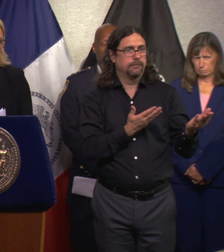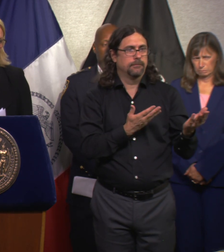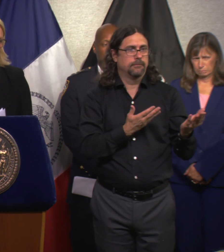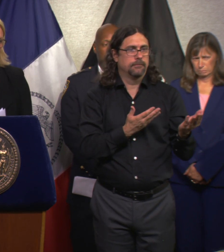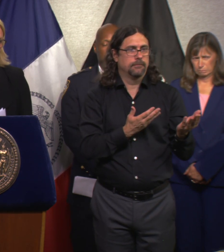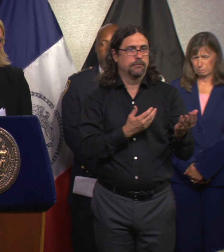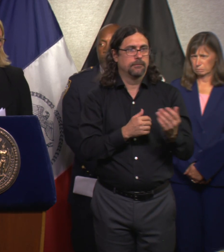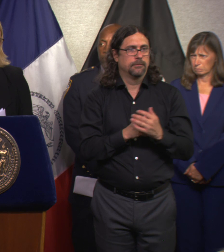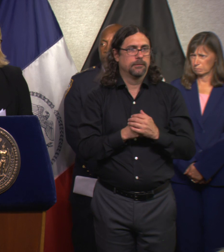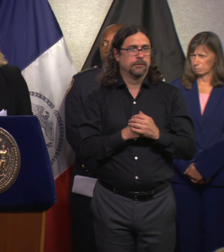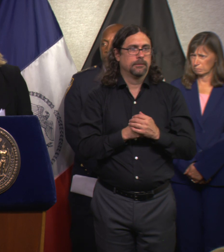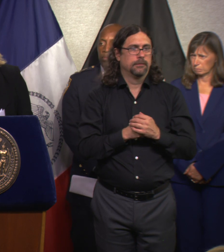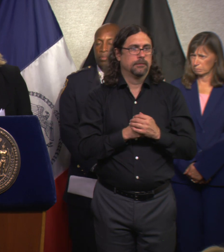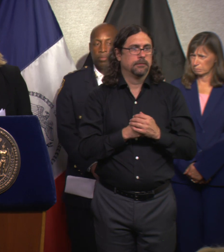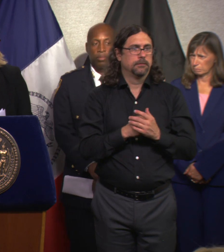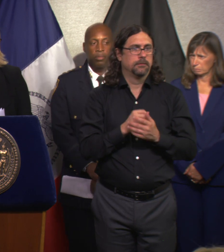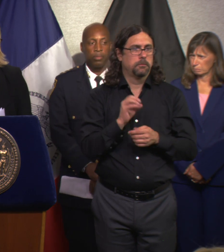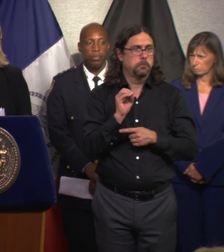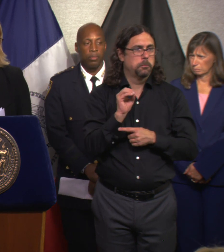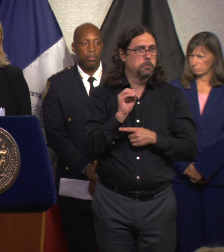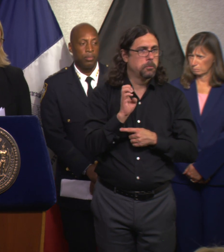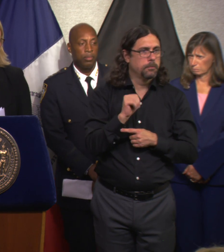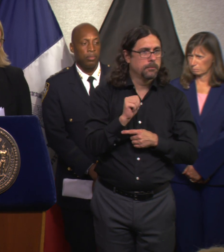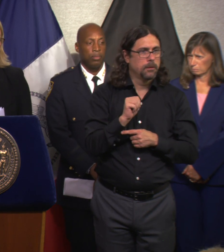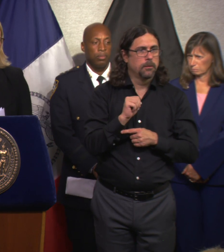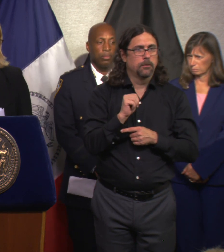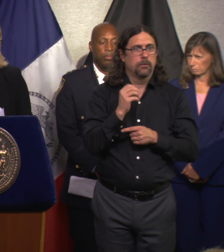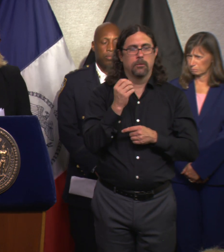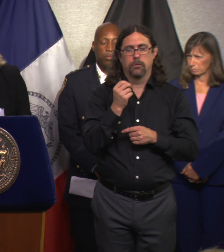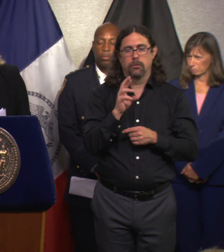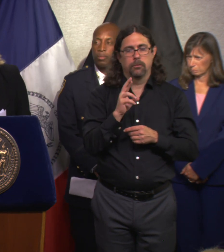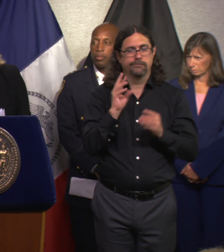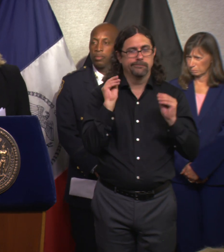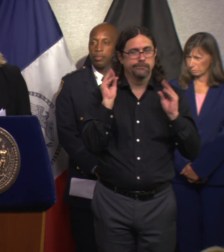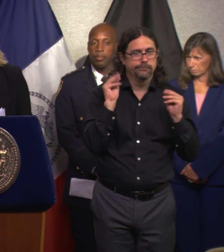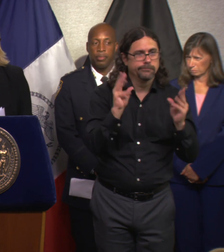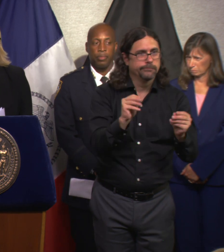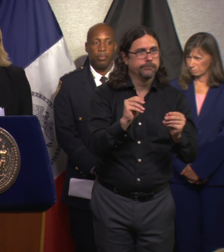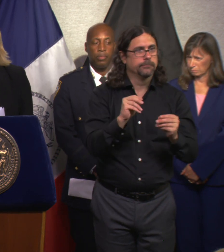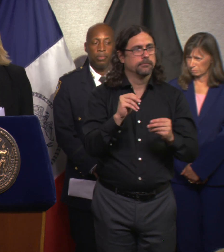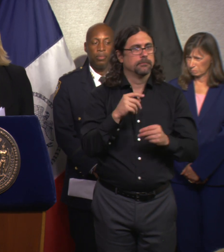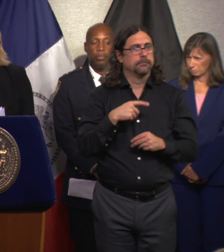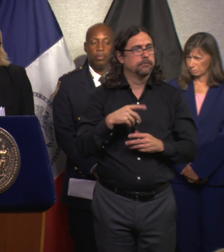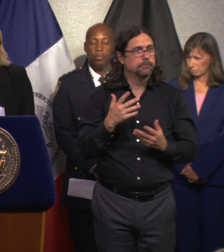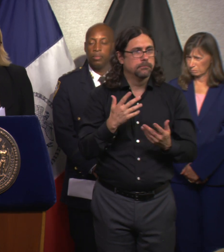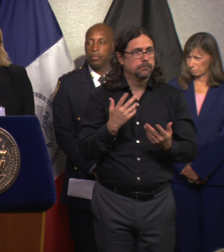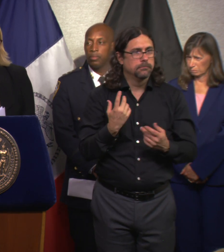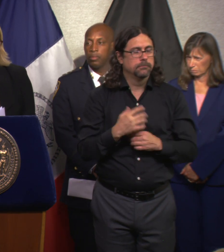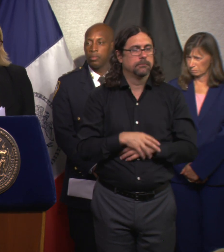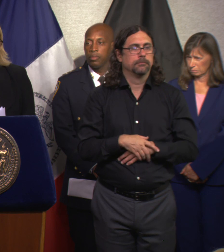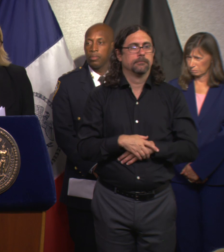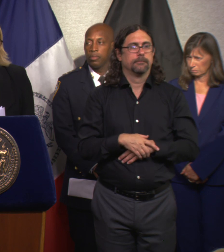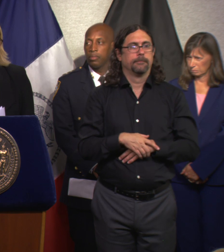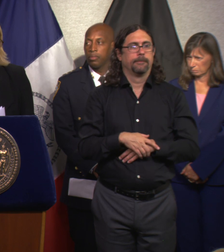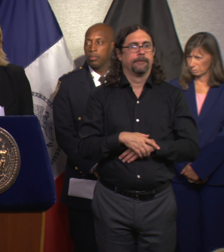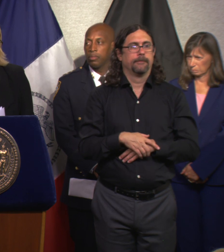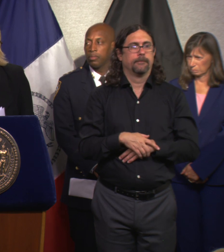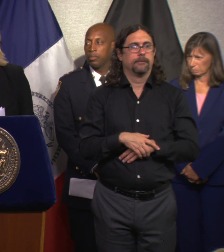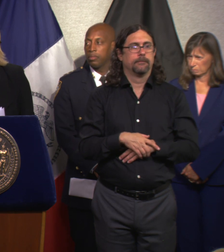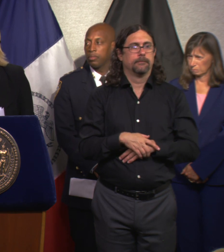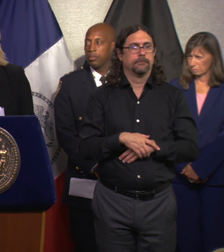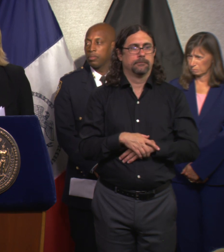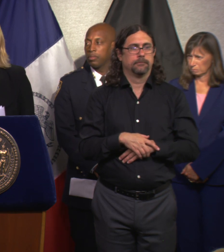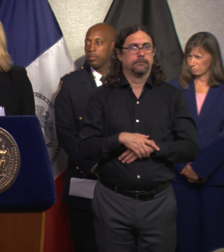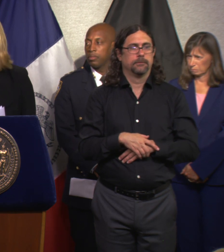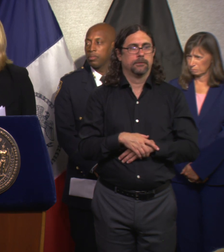or first responders? What I will say is that, again, our EOC is going to be activated with multiple